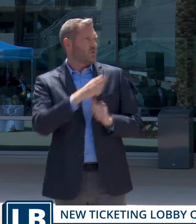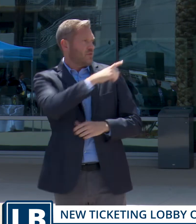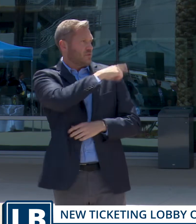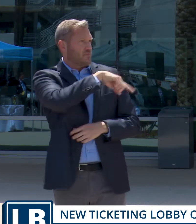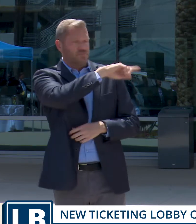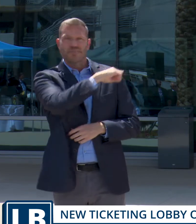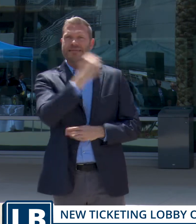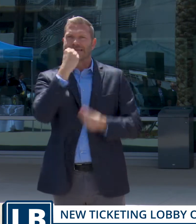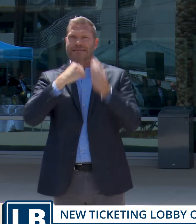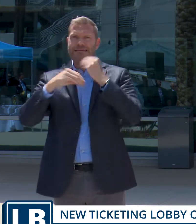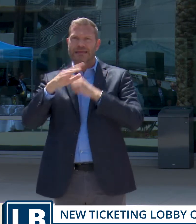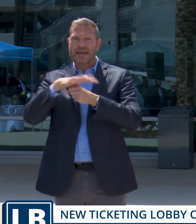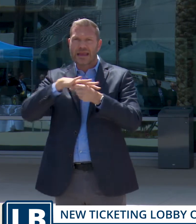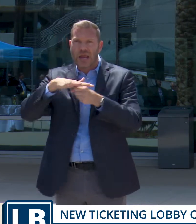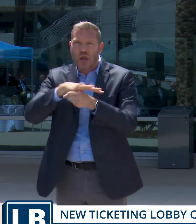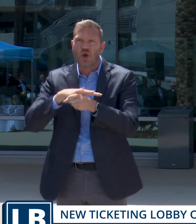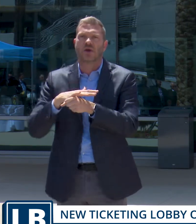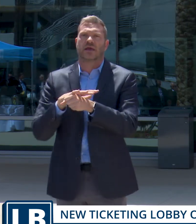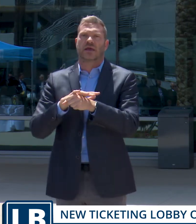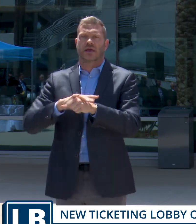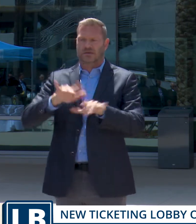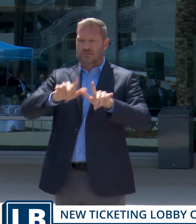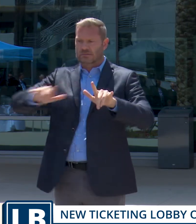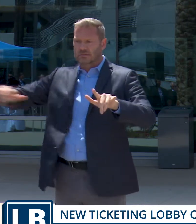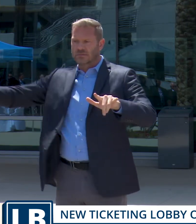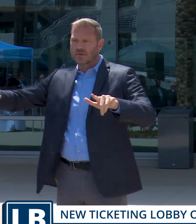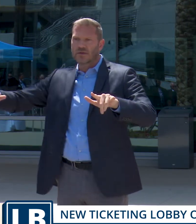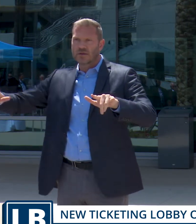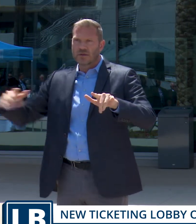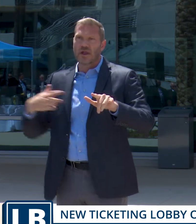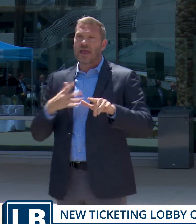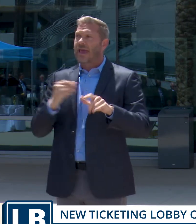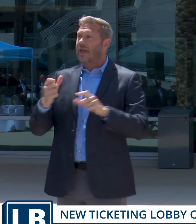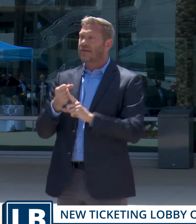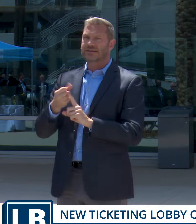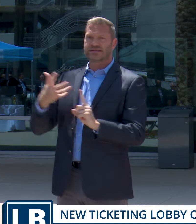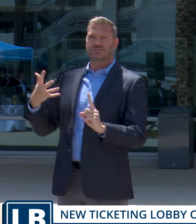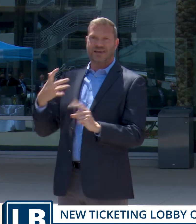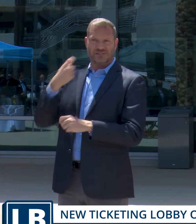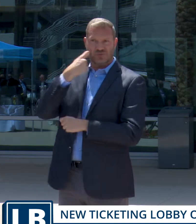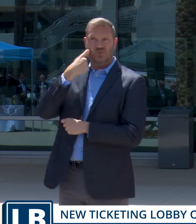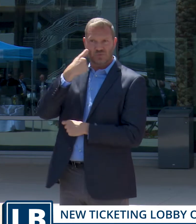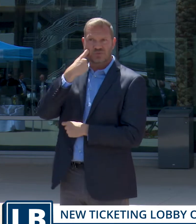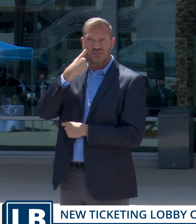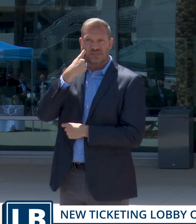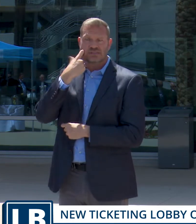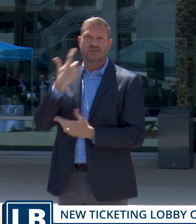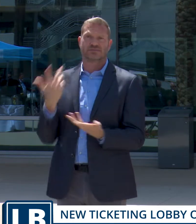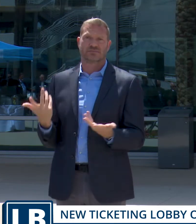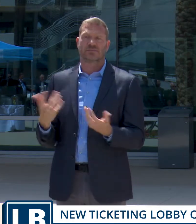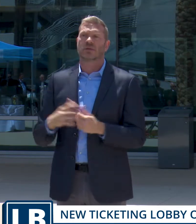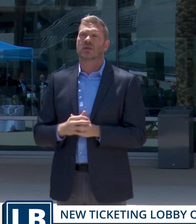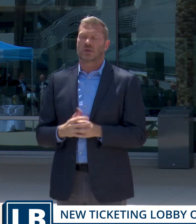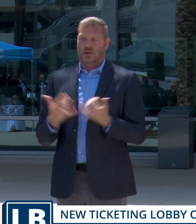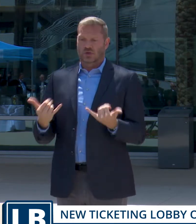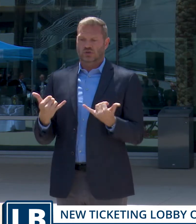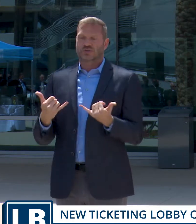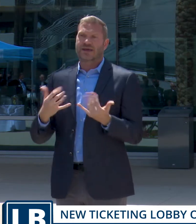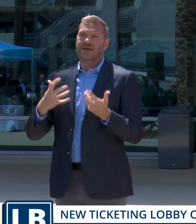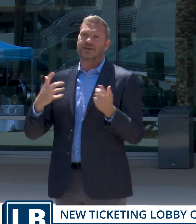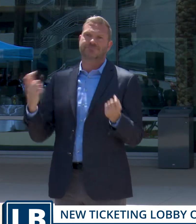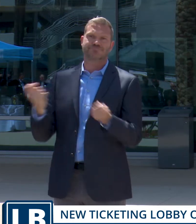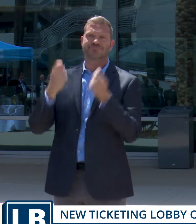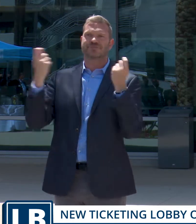eating areas and the expansion that happened here not that long ago. Today we celebrate the ticketing